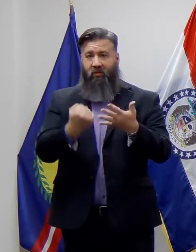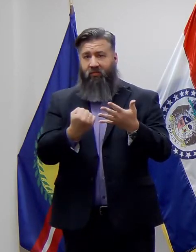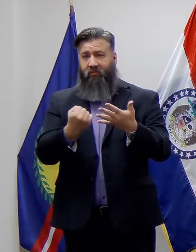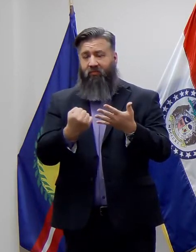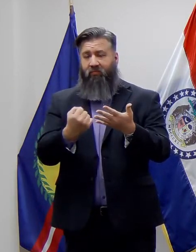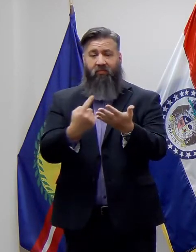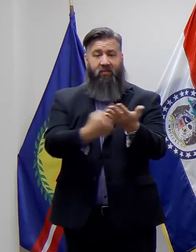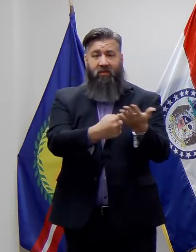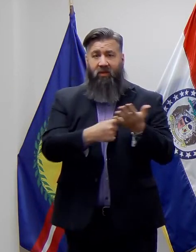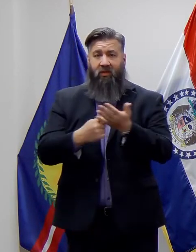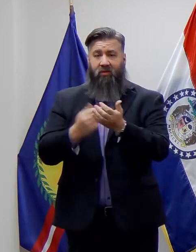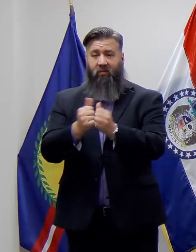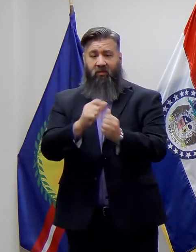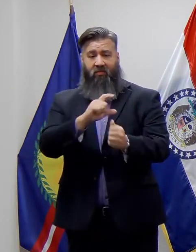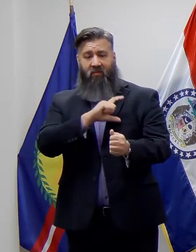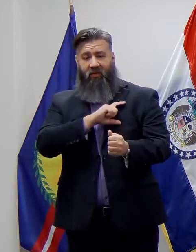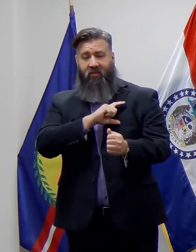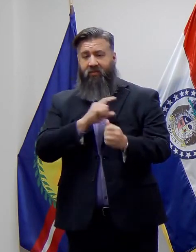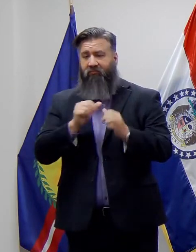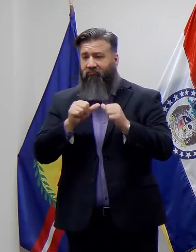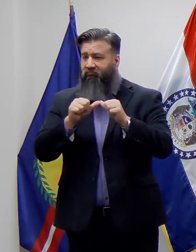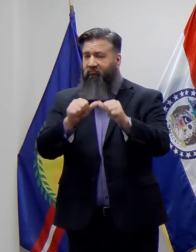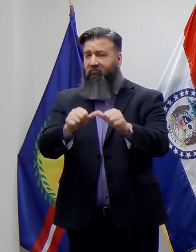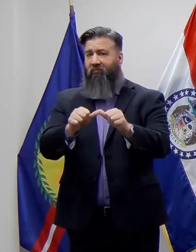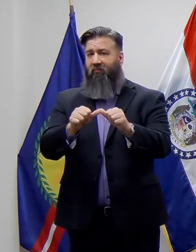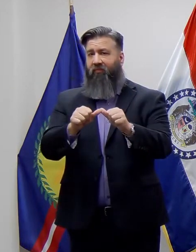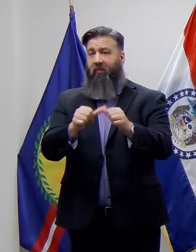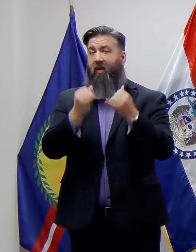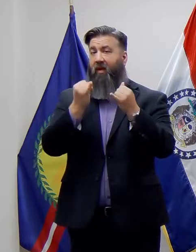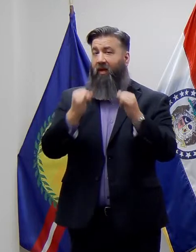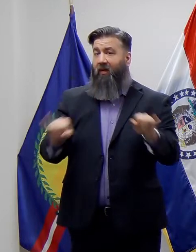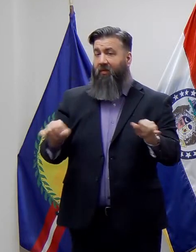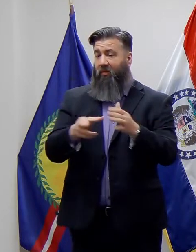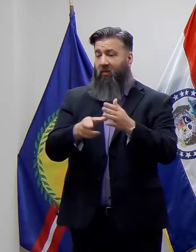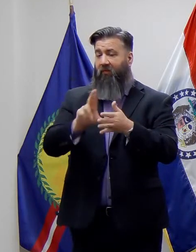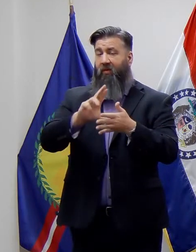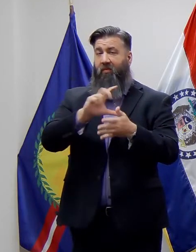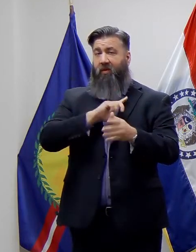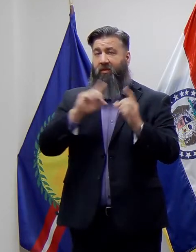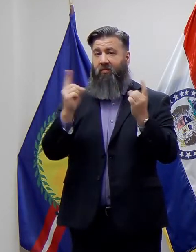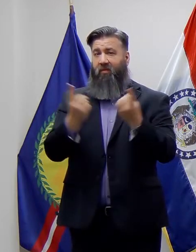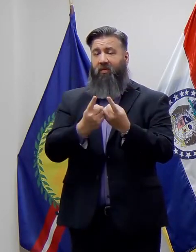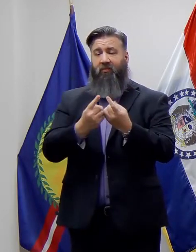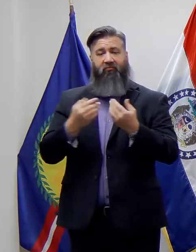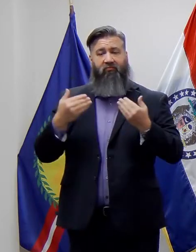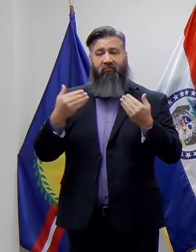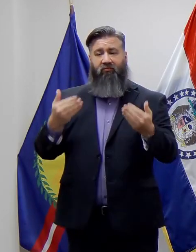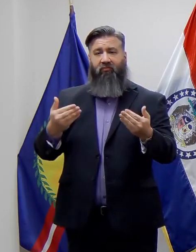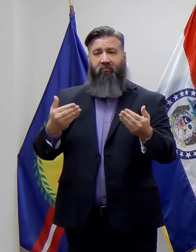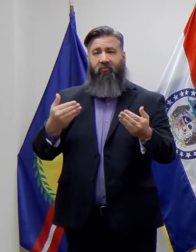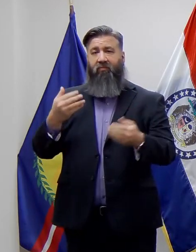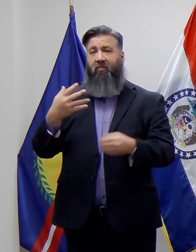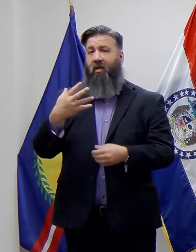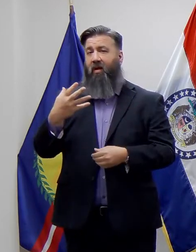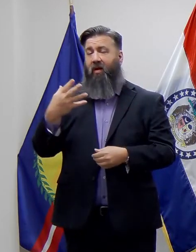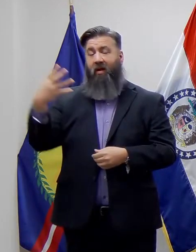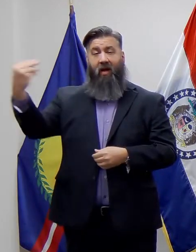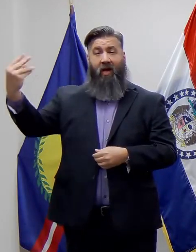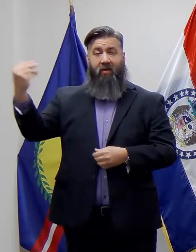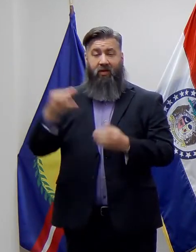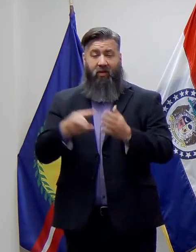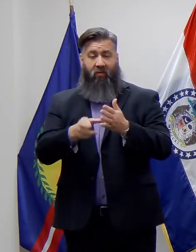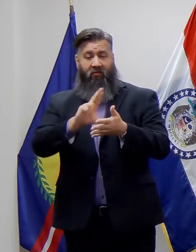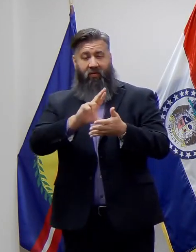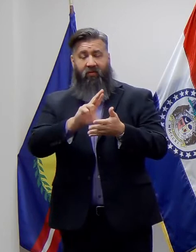departments continued, an independent review of the police department went forward, and an outside review of the Criminal Justice Center was